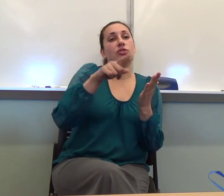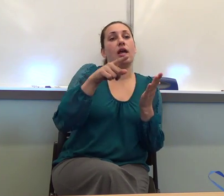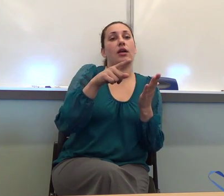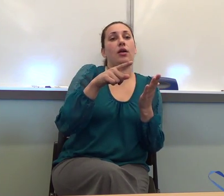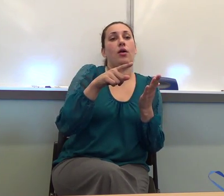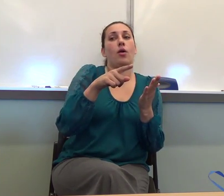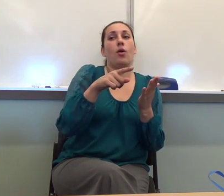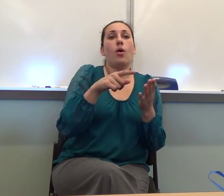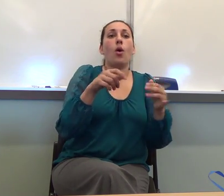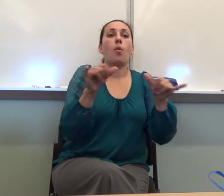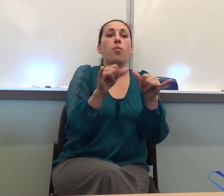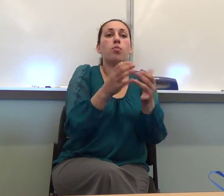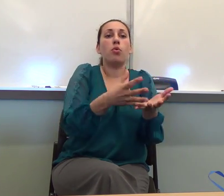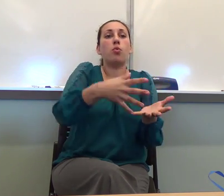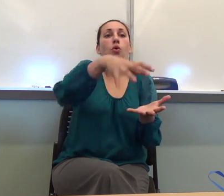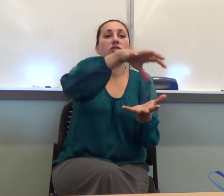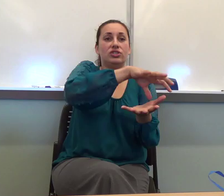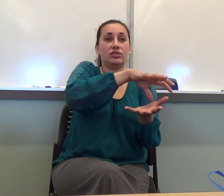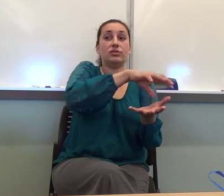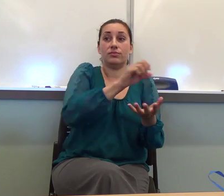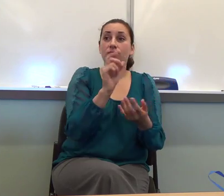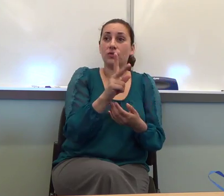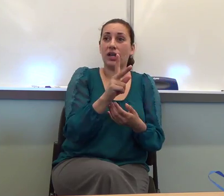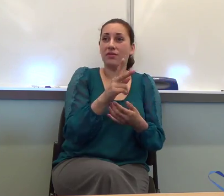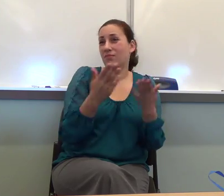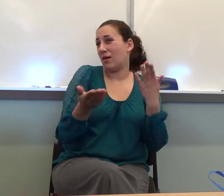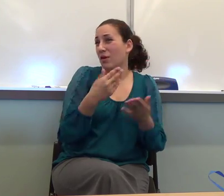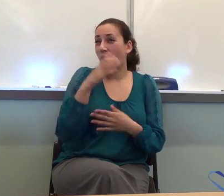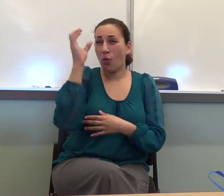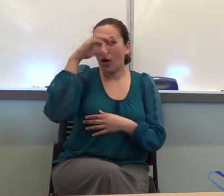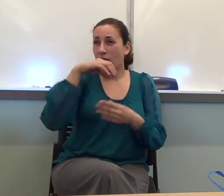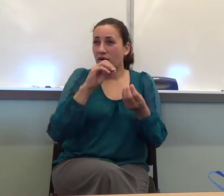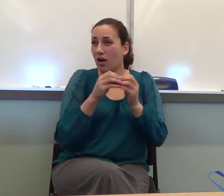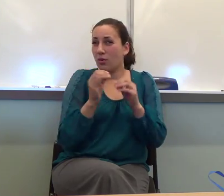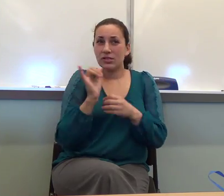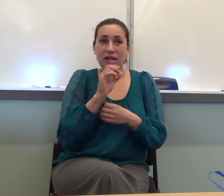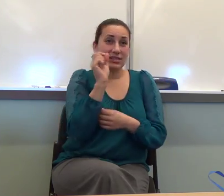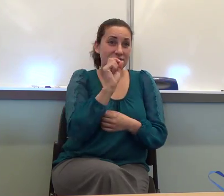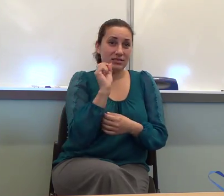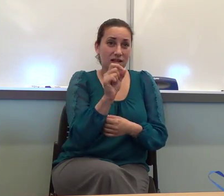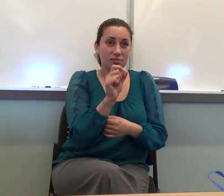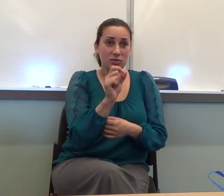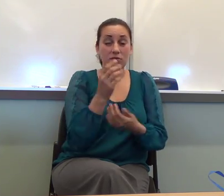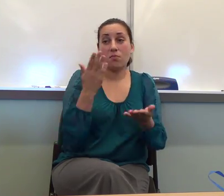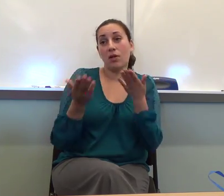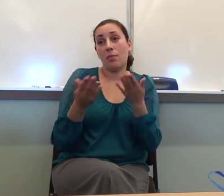even when they're kind of strange numbers, like decimals and even mixed numbers in the proportions.